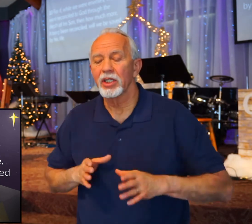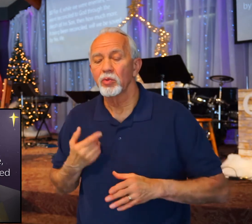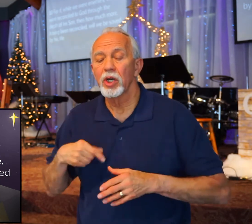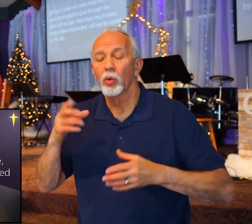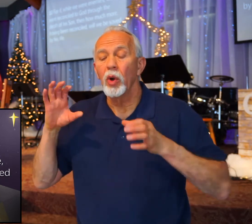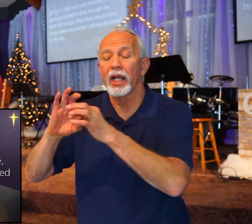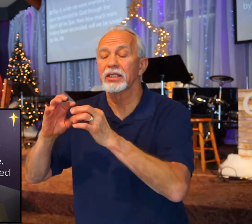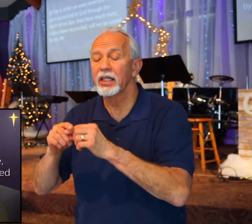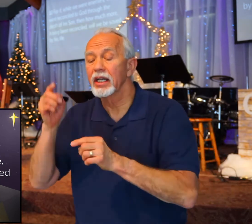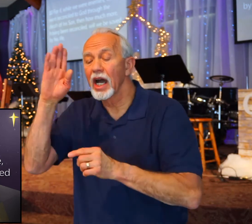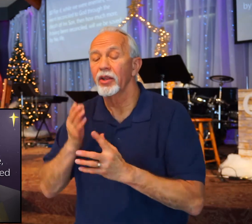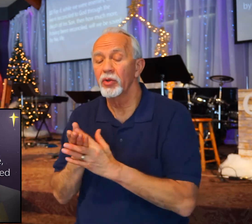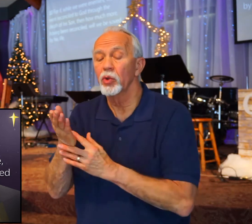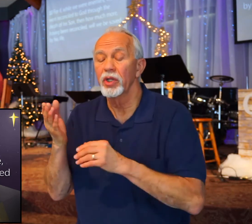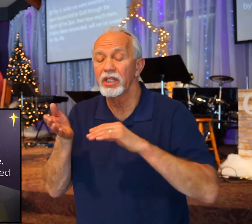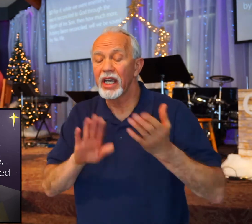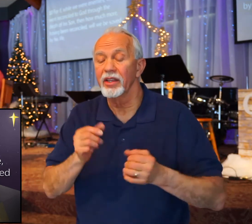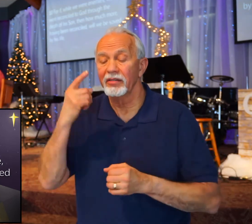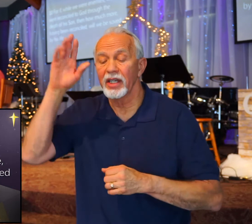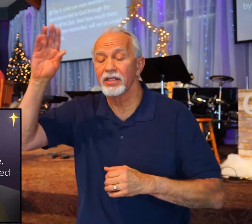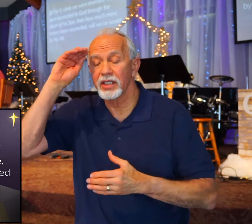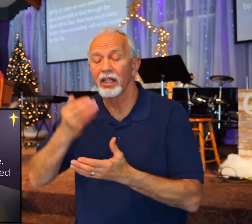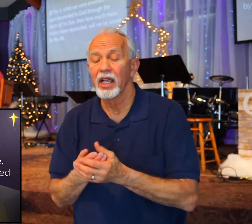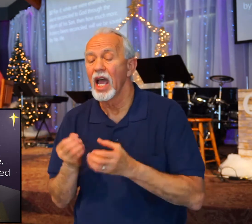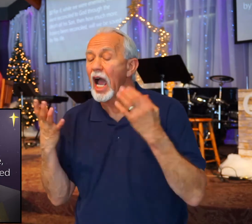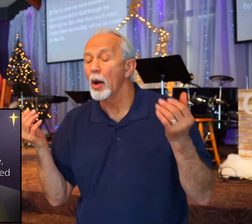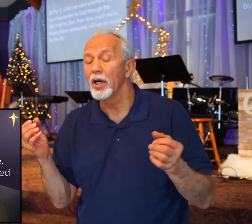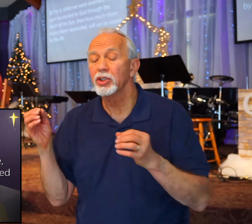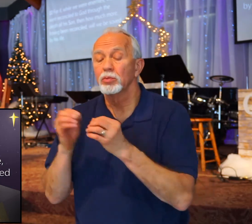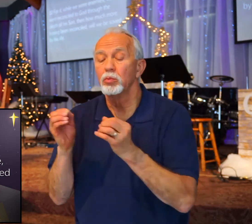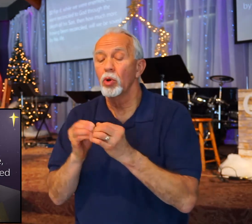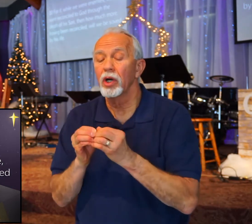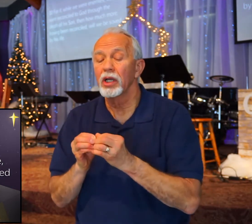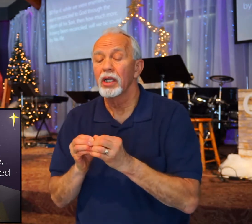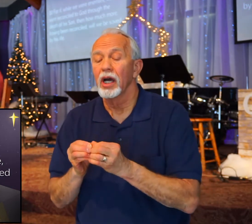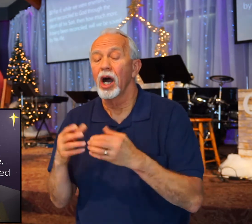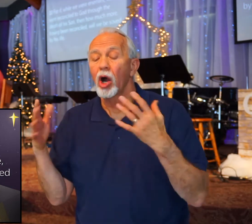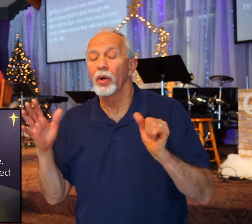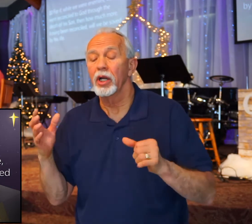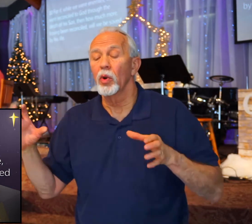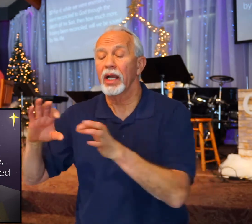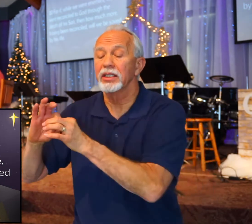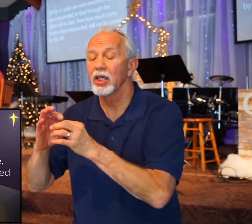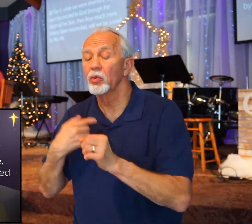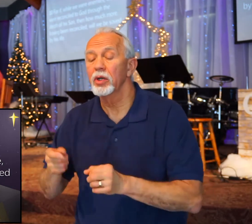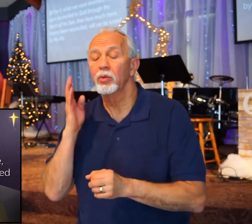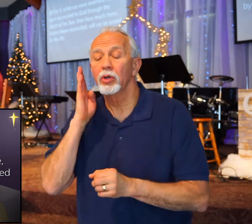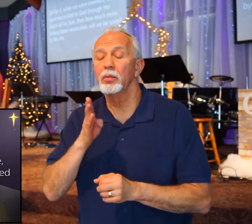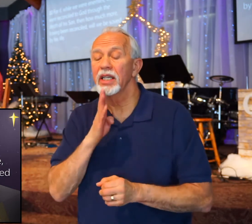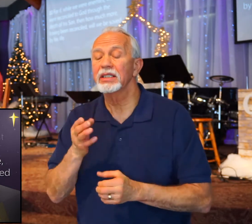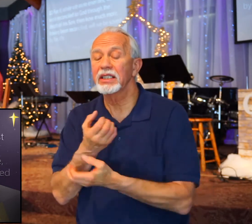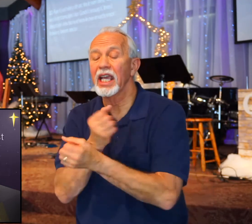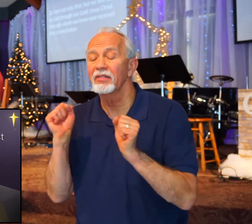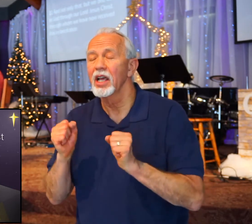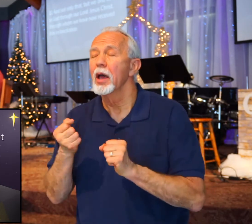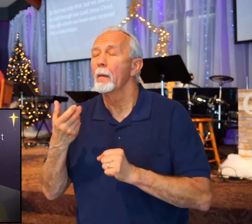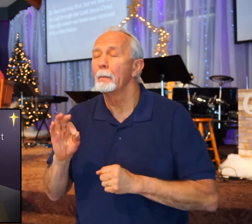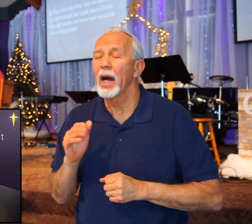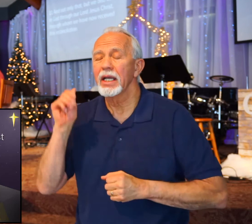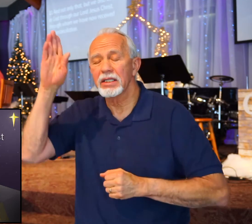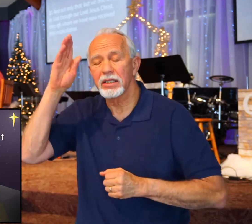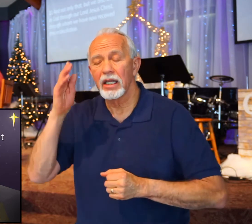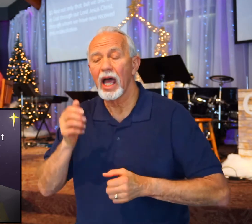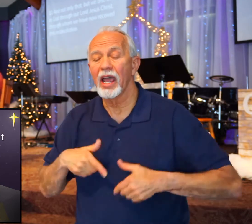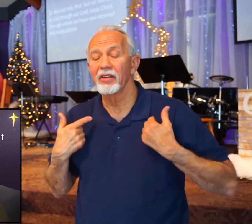Son, then how much more, having been reconciled, will we be saved by his life? And not only